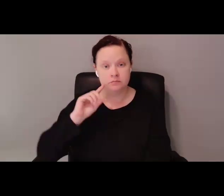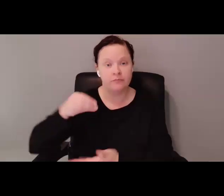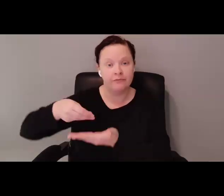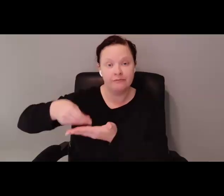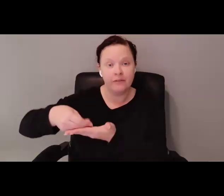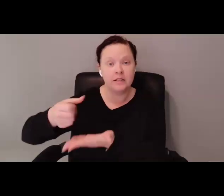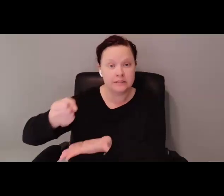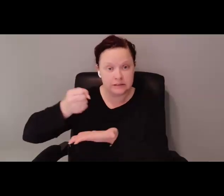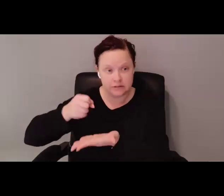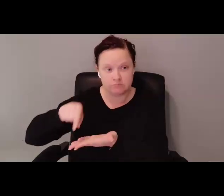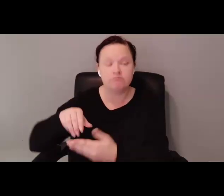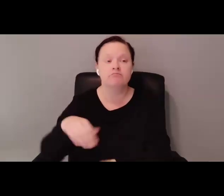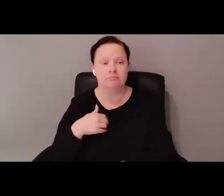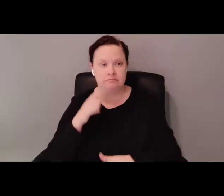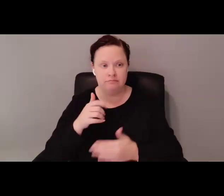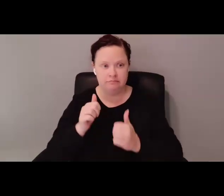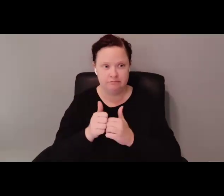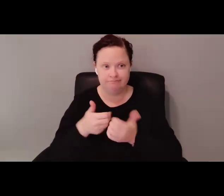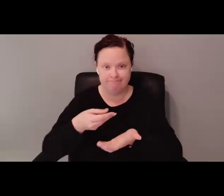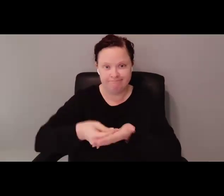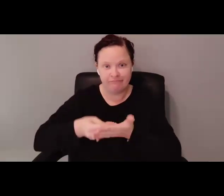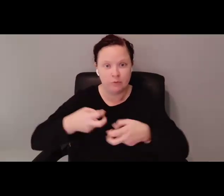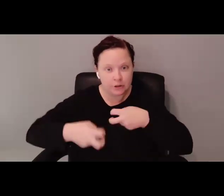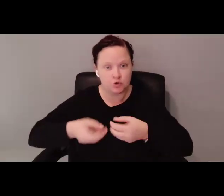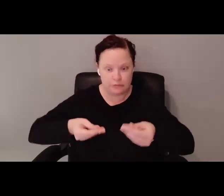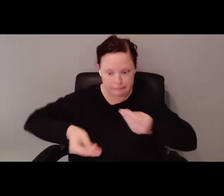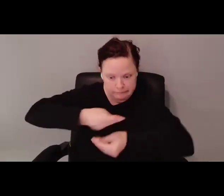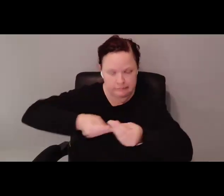Funding, handling the financial issues.